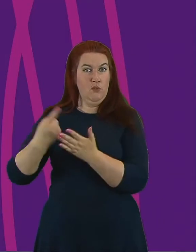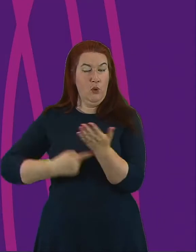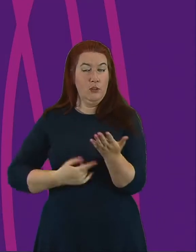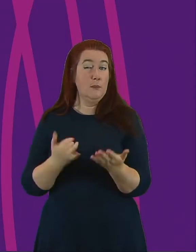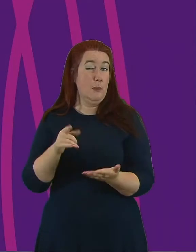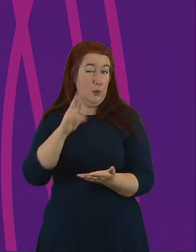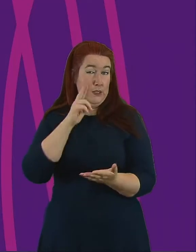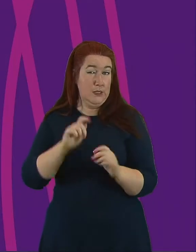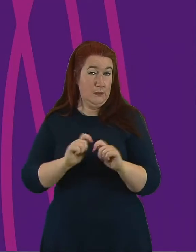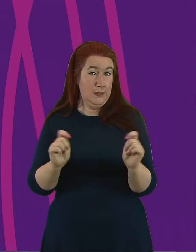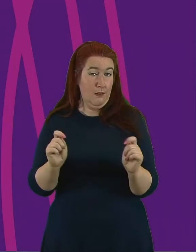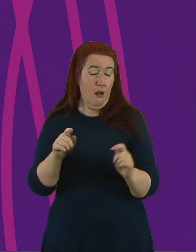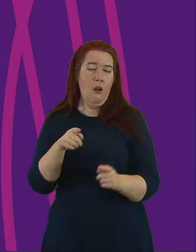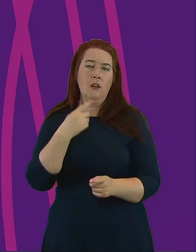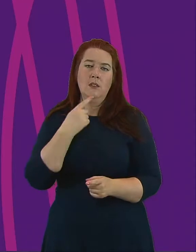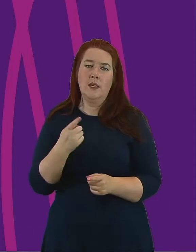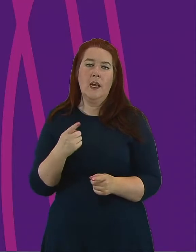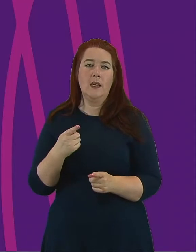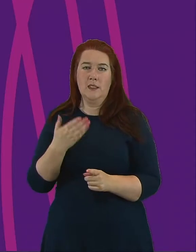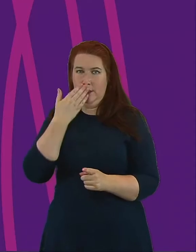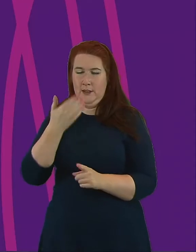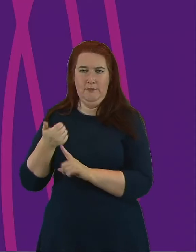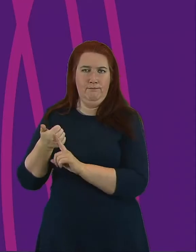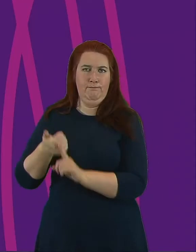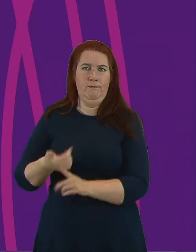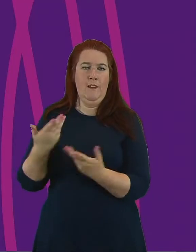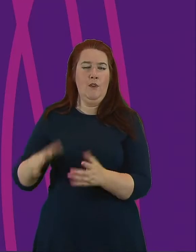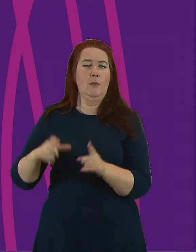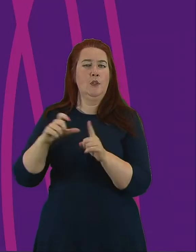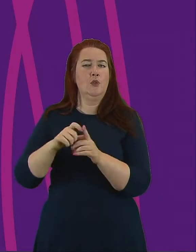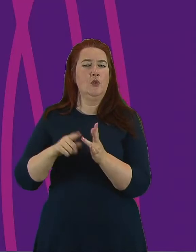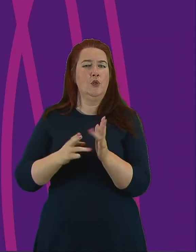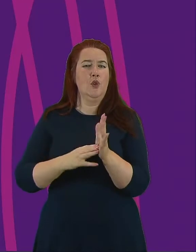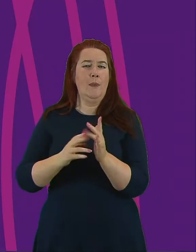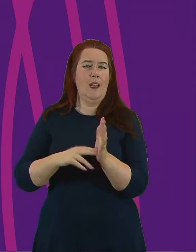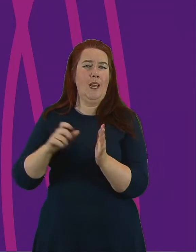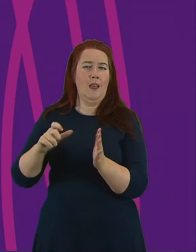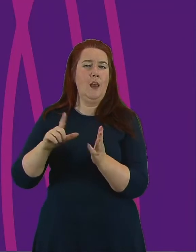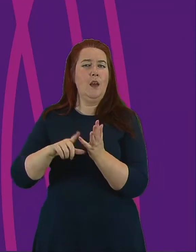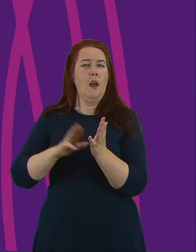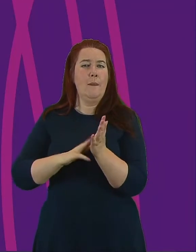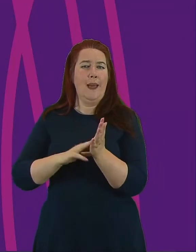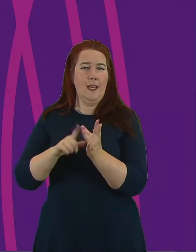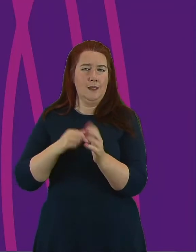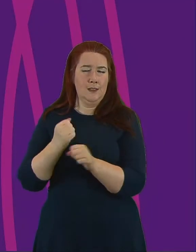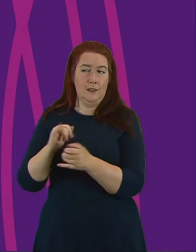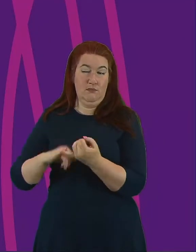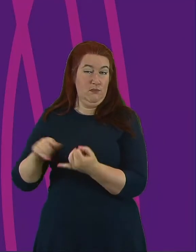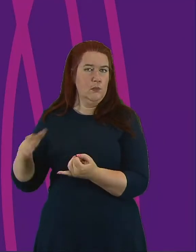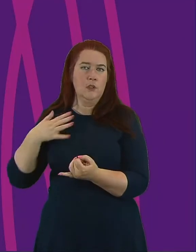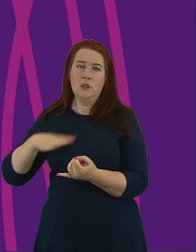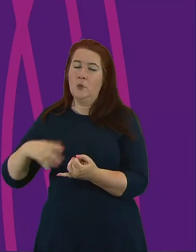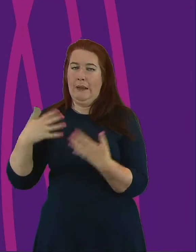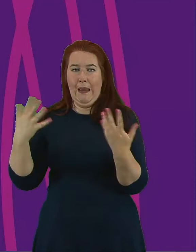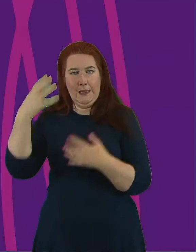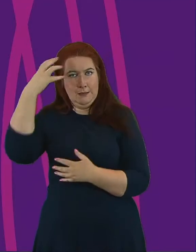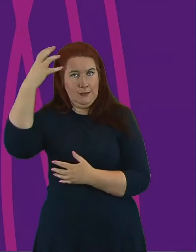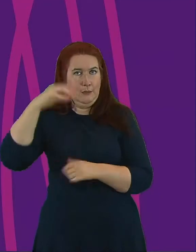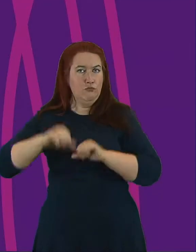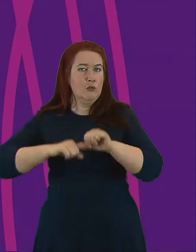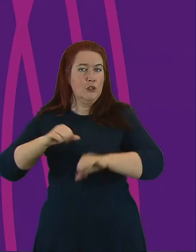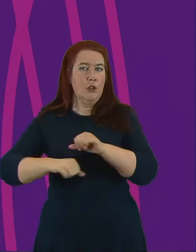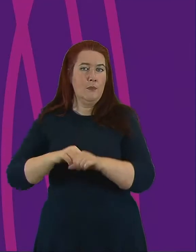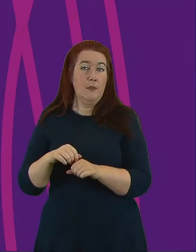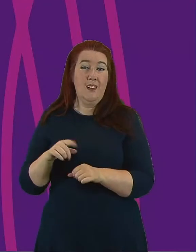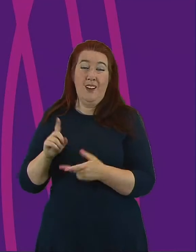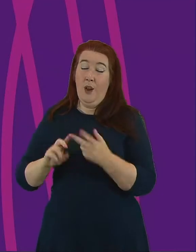press that this is being driven by Dominic Cummings, and what he wants is no state aid regime. Now, they won't be able to get an agreement with the EU